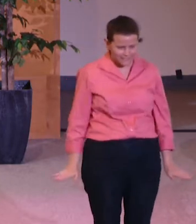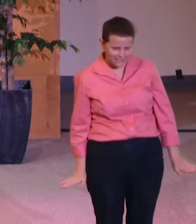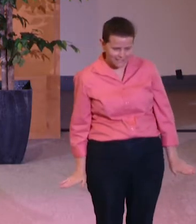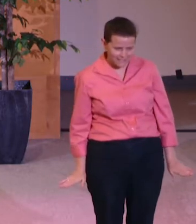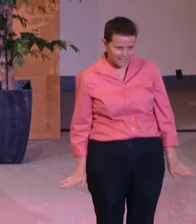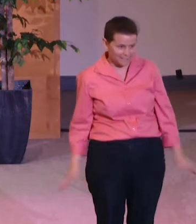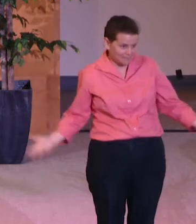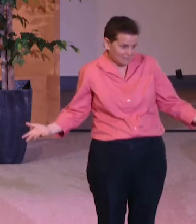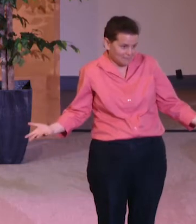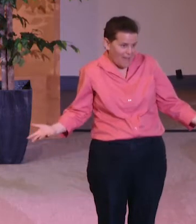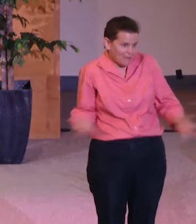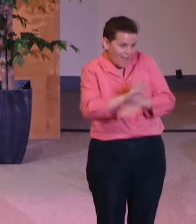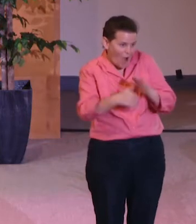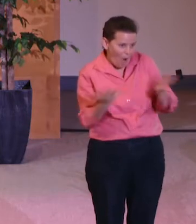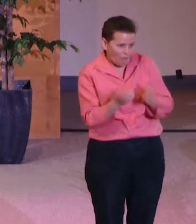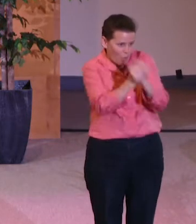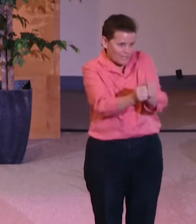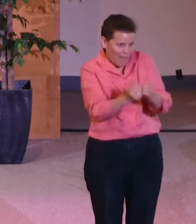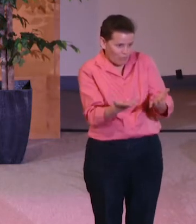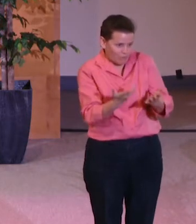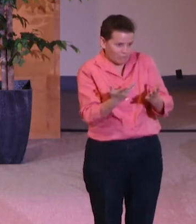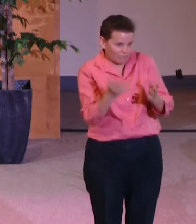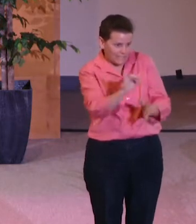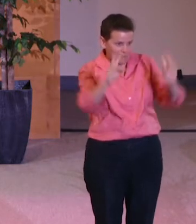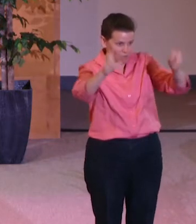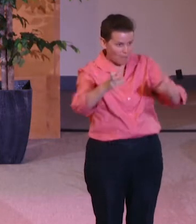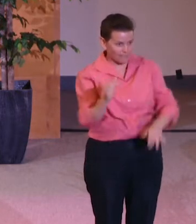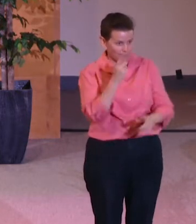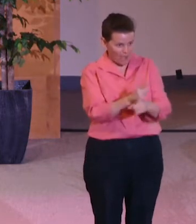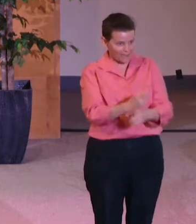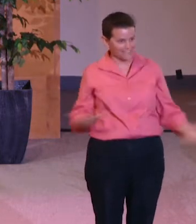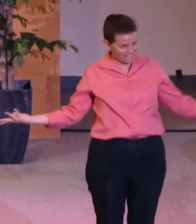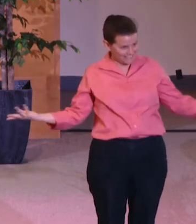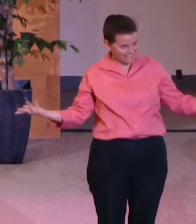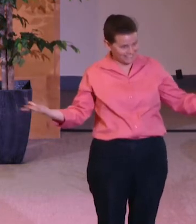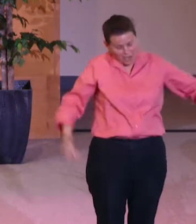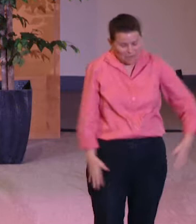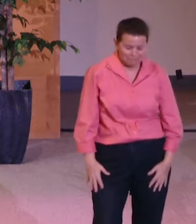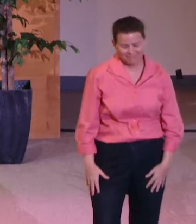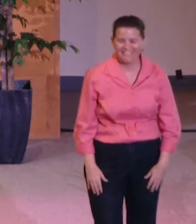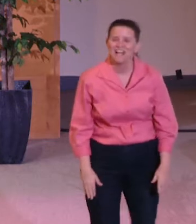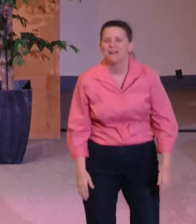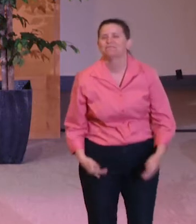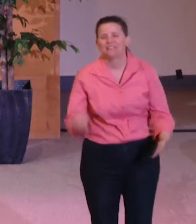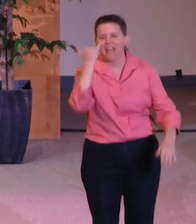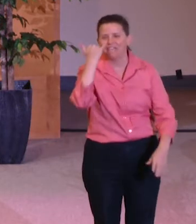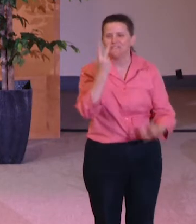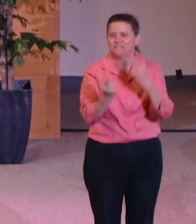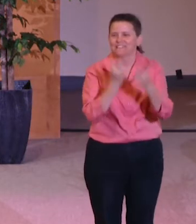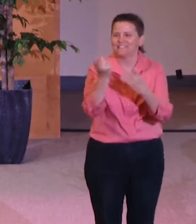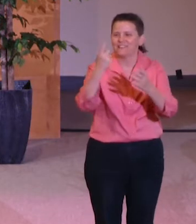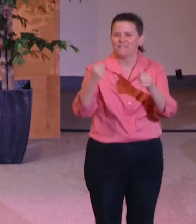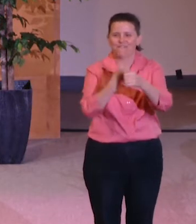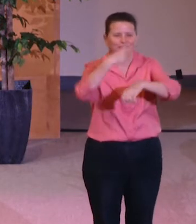They all kind of go together, right? So we're going to have a great time. So if you are here with us for the first time this morning,